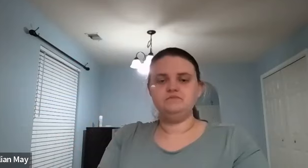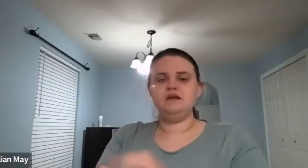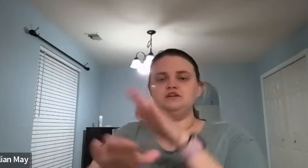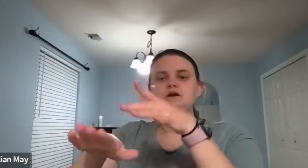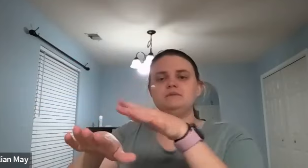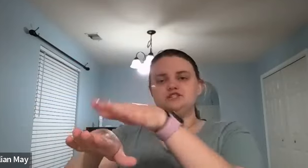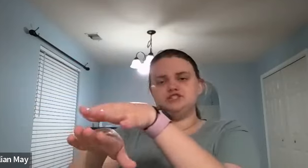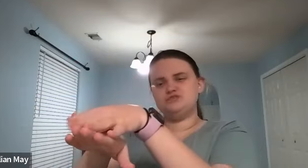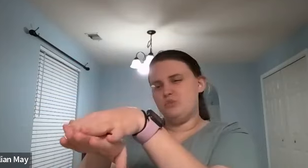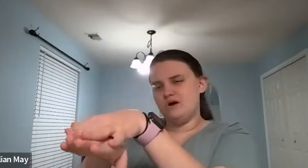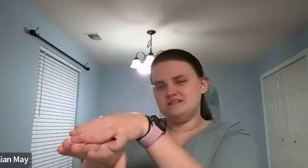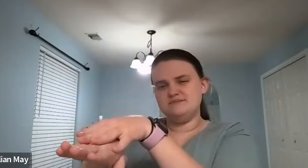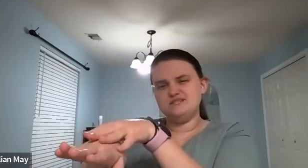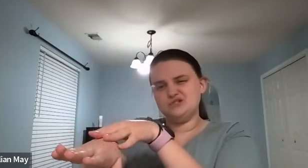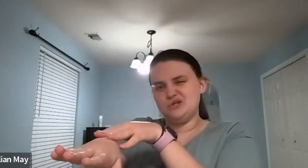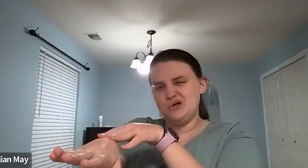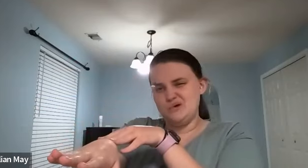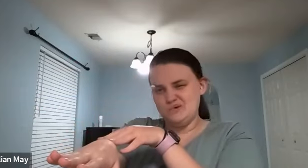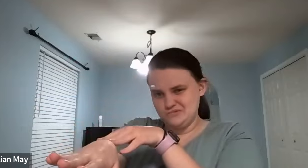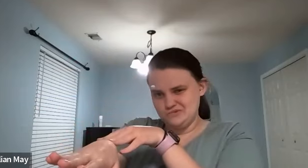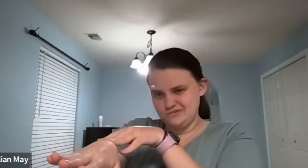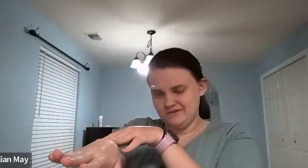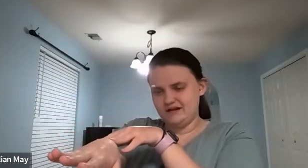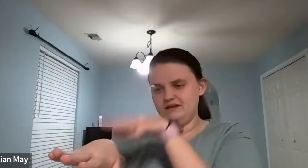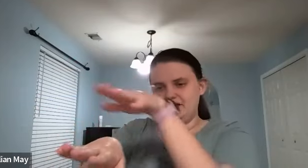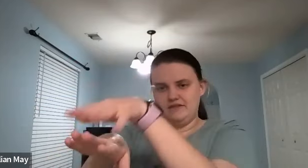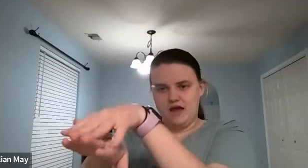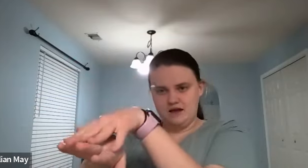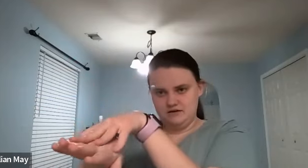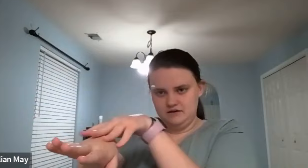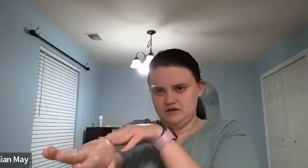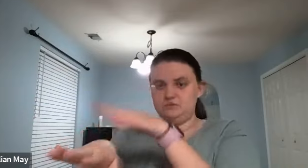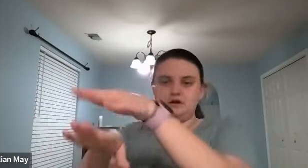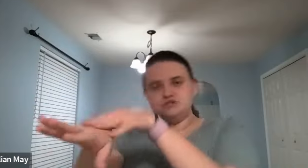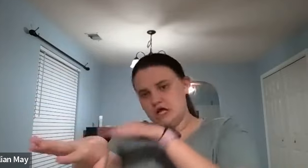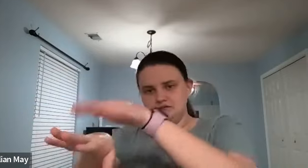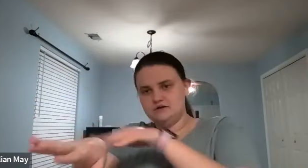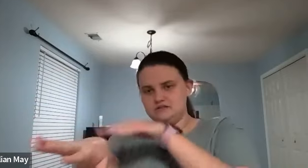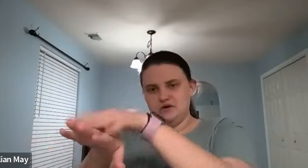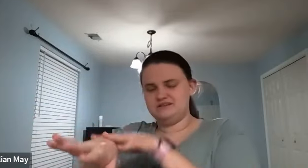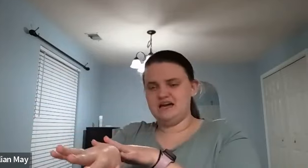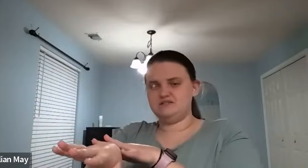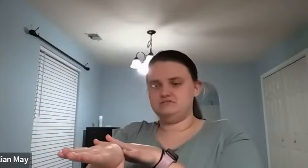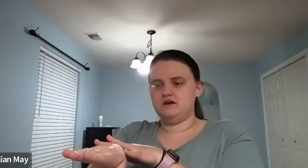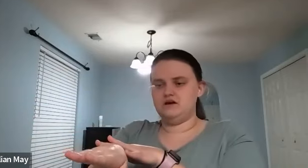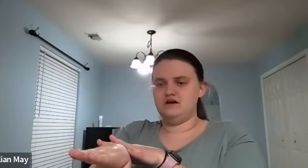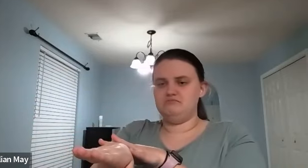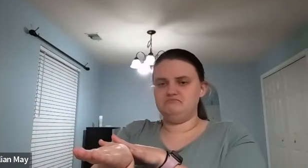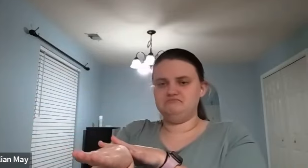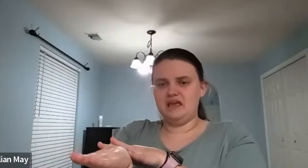And you want to make sure just one time slow, kind of deal like that. You don't want to go slow, because